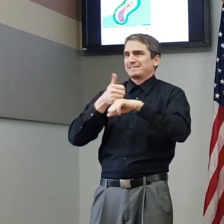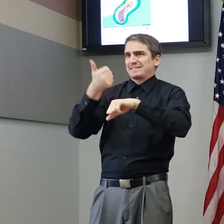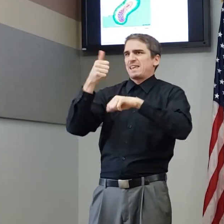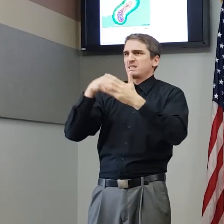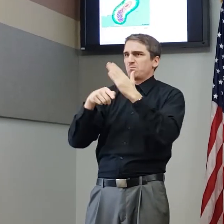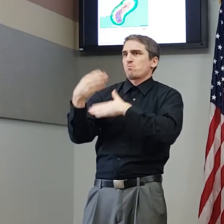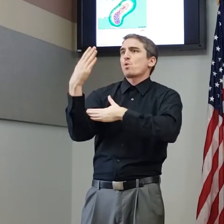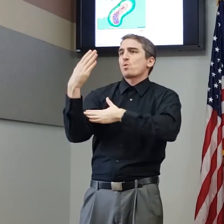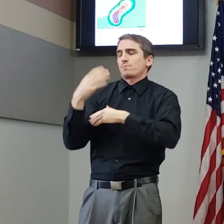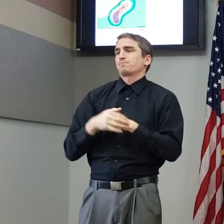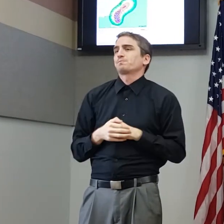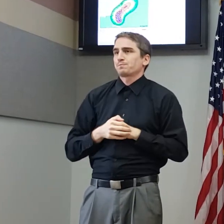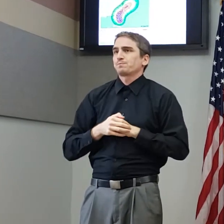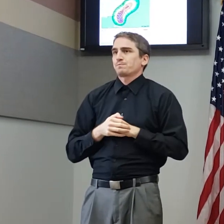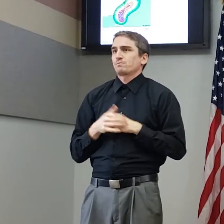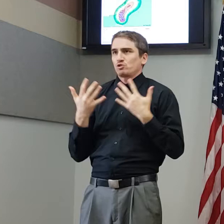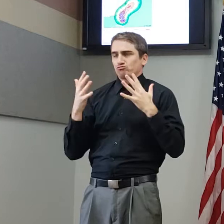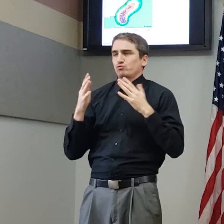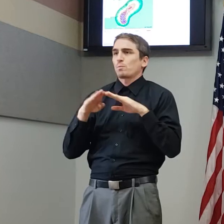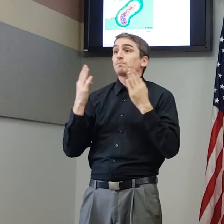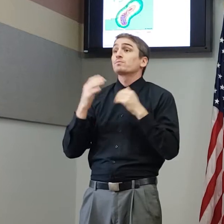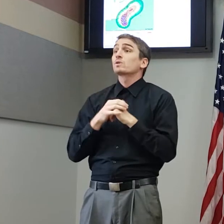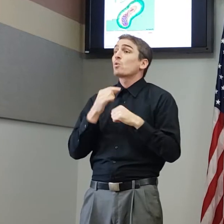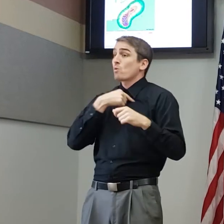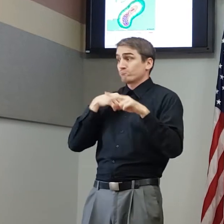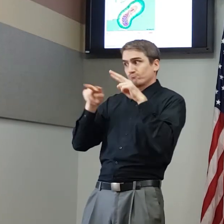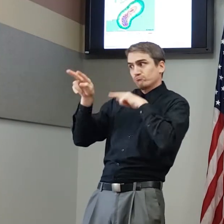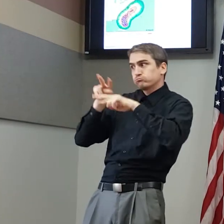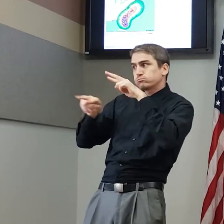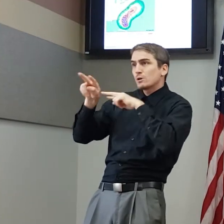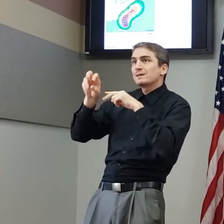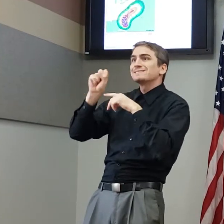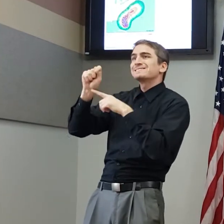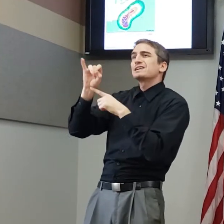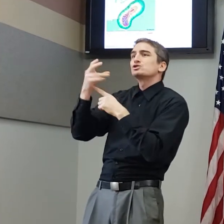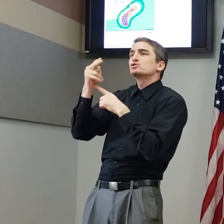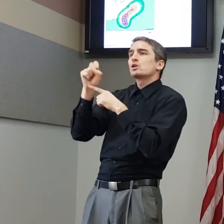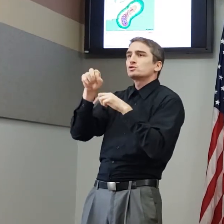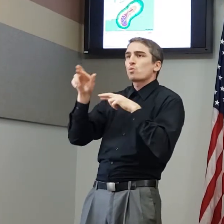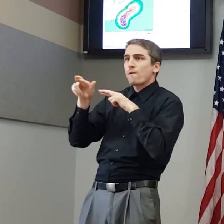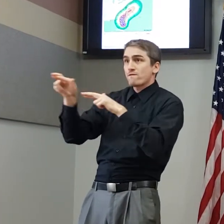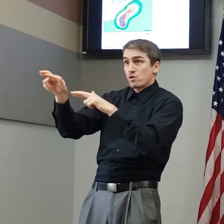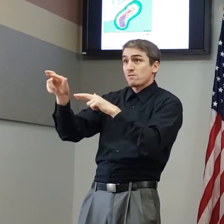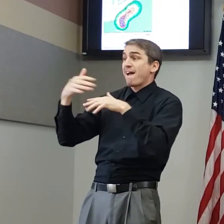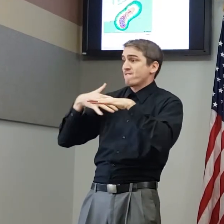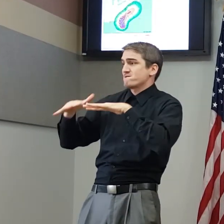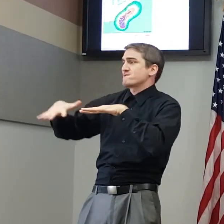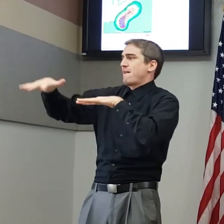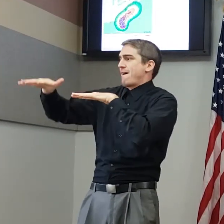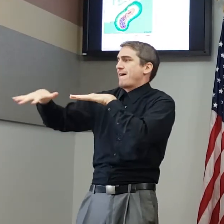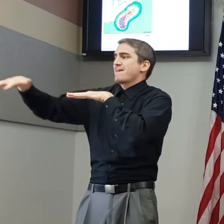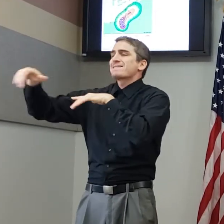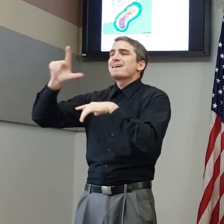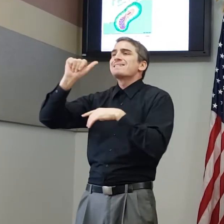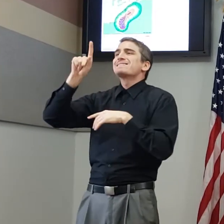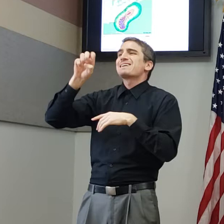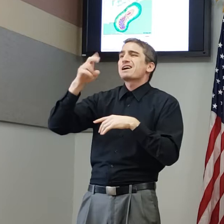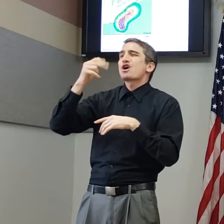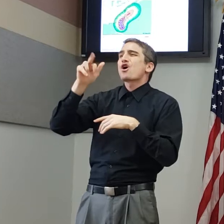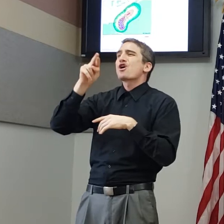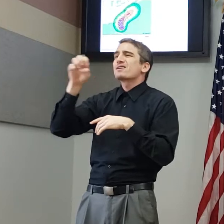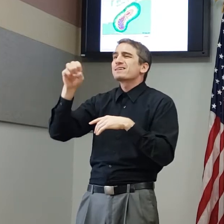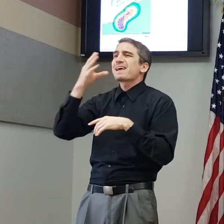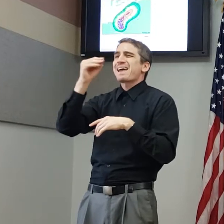this morning. We do continue to monitor the St. Johns River. There is flooding around the Lake Harney and also up in the Astor